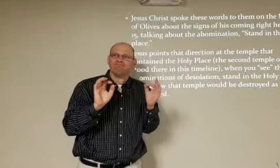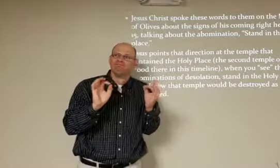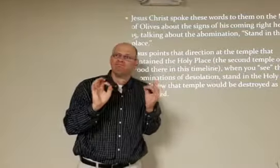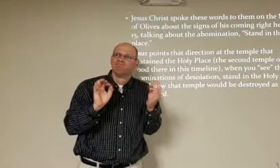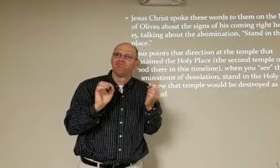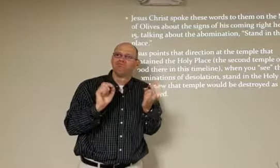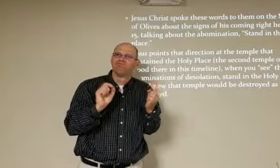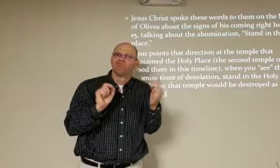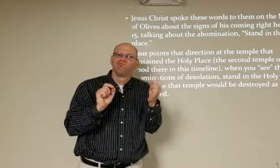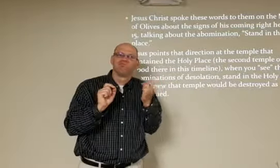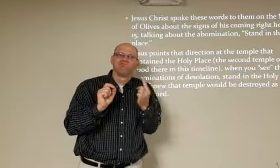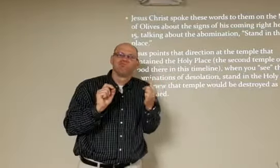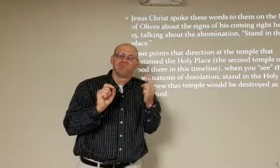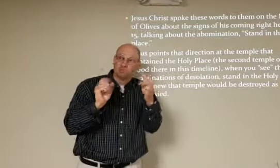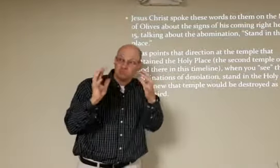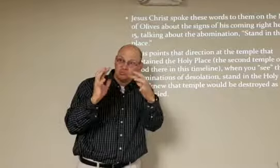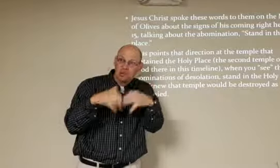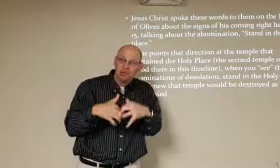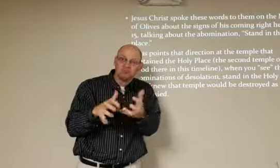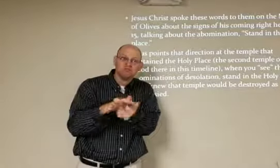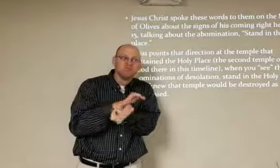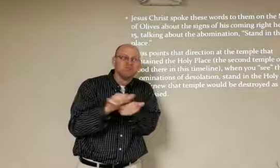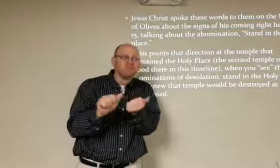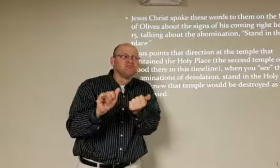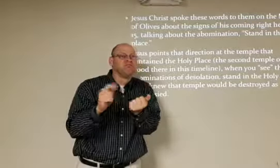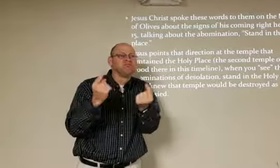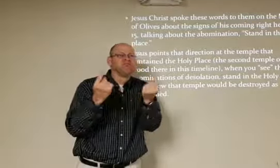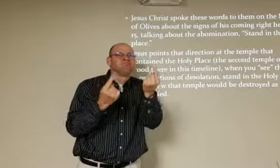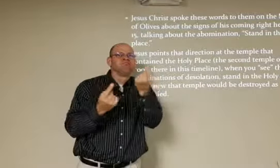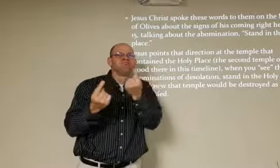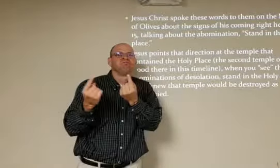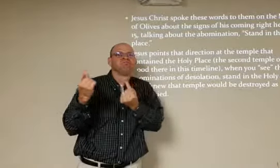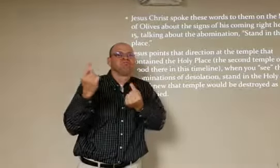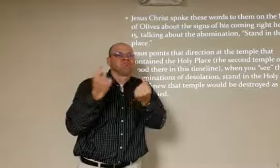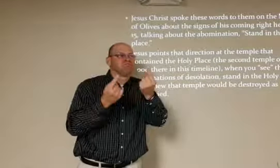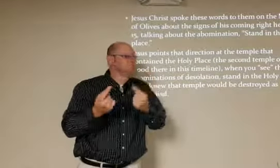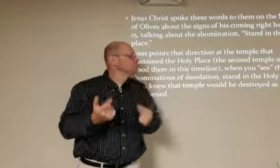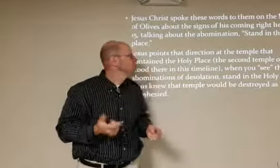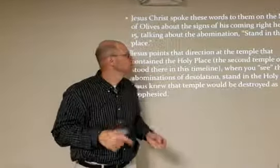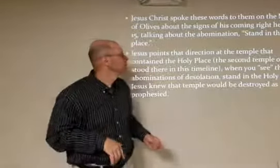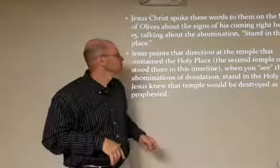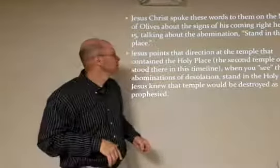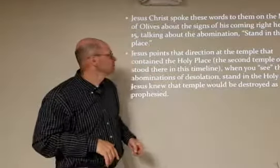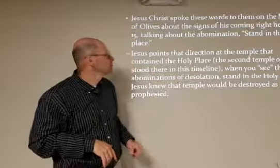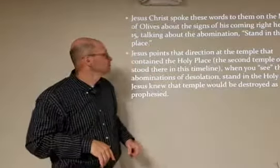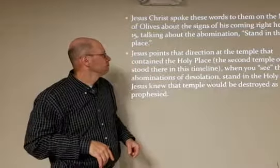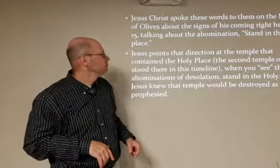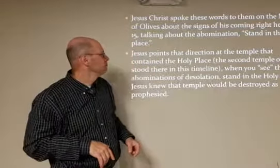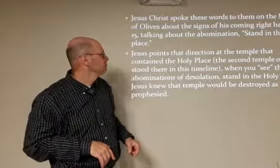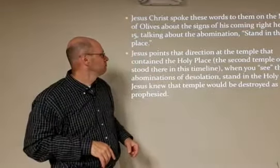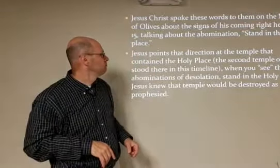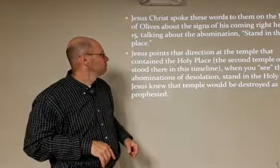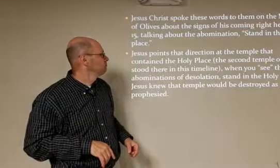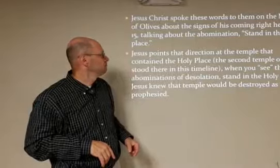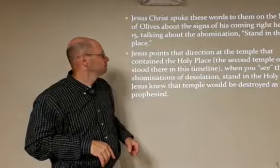So Jesus was standing there and the disciples was looking around and they were thinking, oh boy, the temple's going to be destroyed? They were